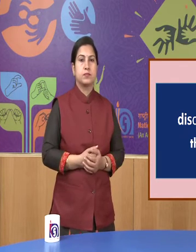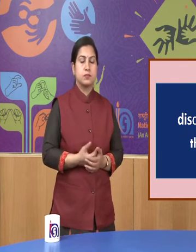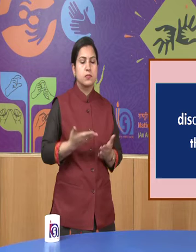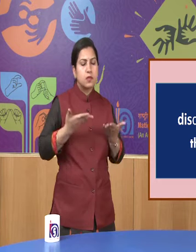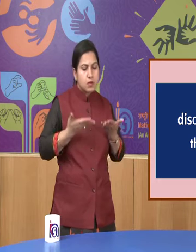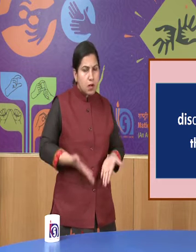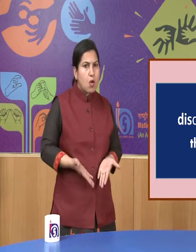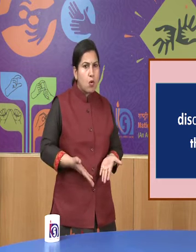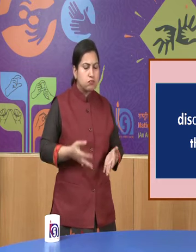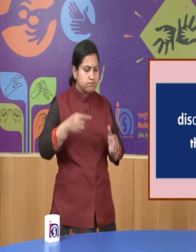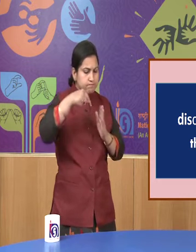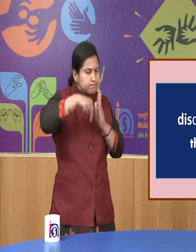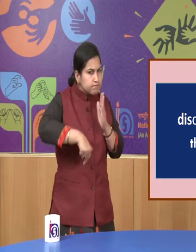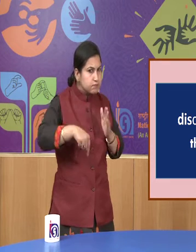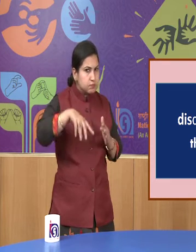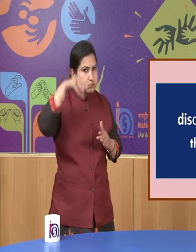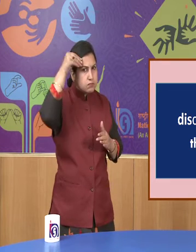Let us study it in more details.